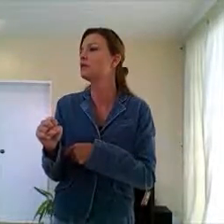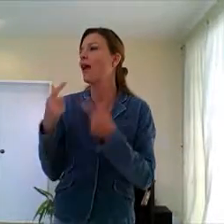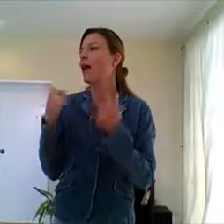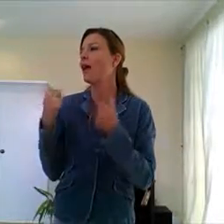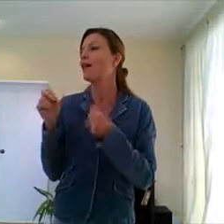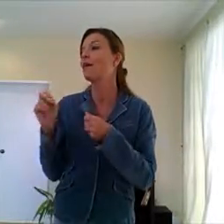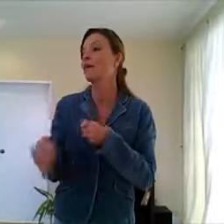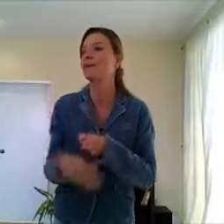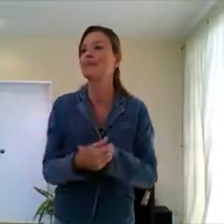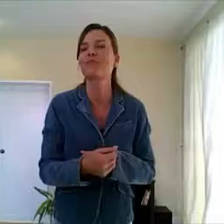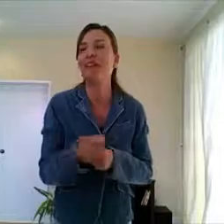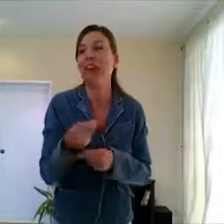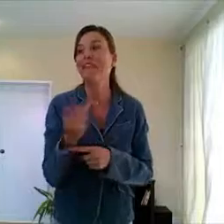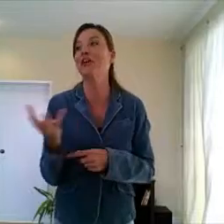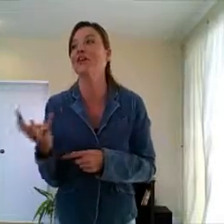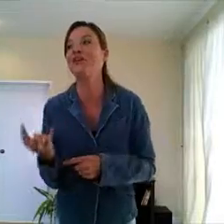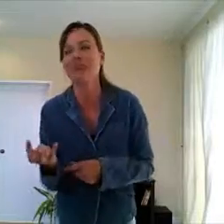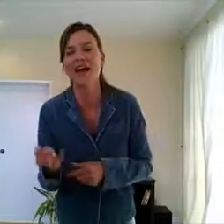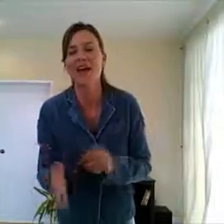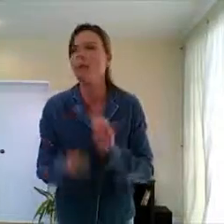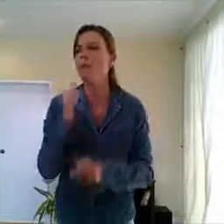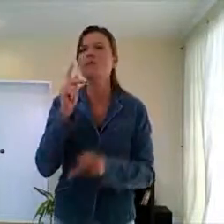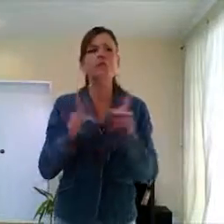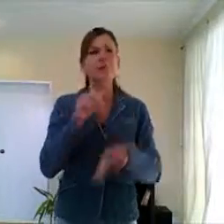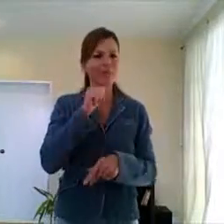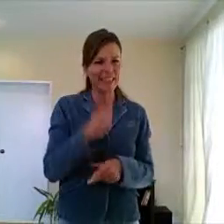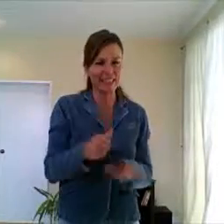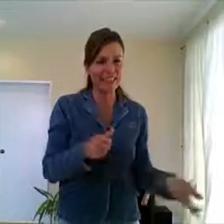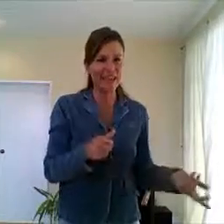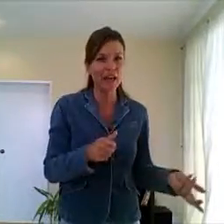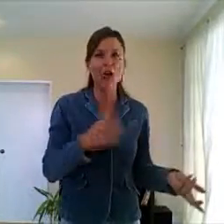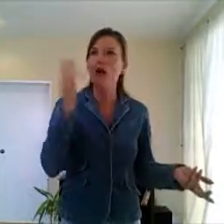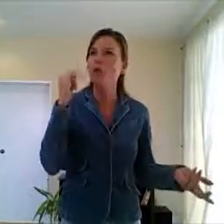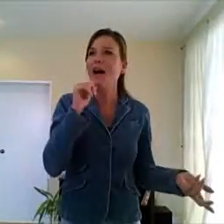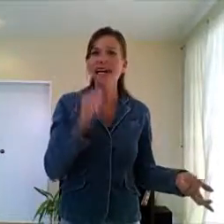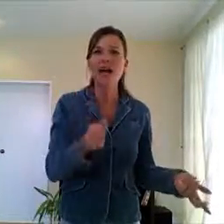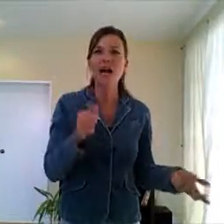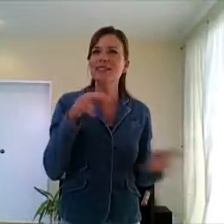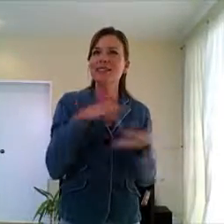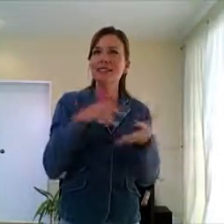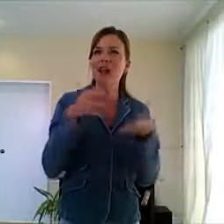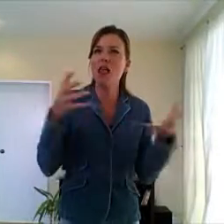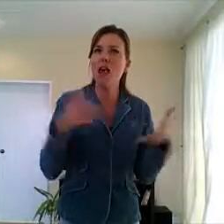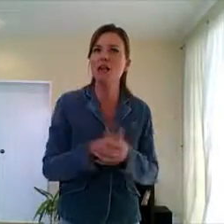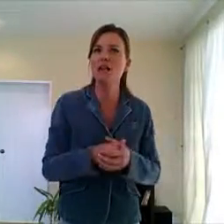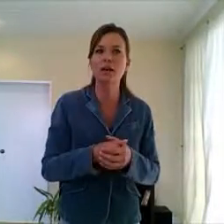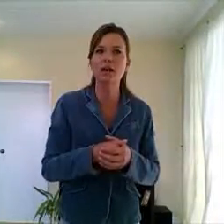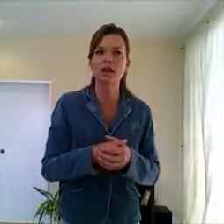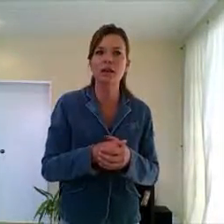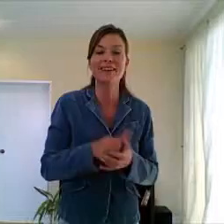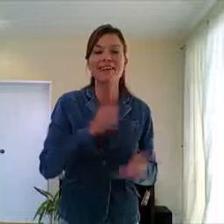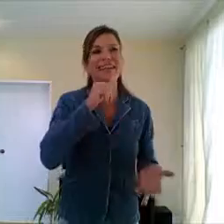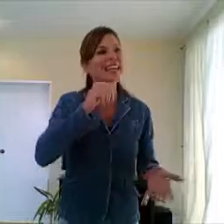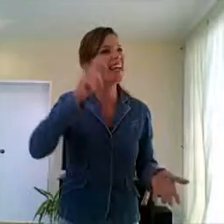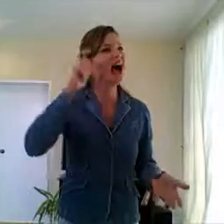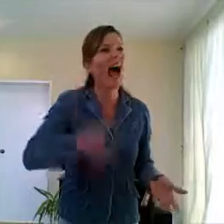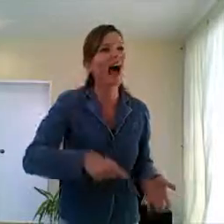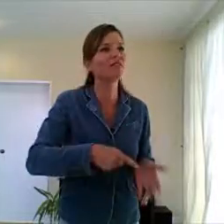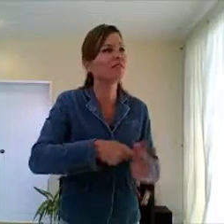Okay, a few. And most people didn't. And why didn't you study a lot? Didn't have to, exactly.